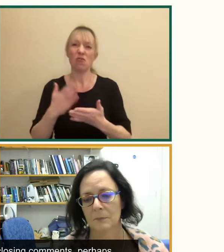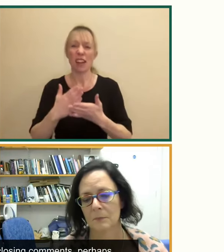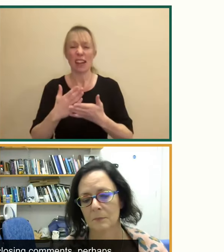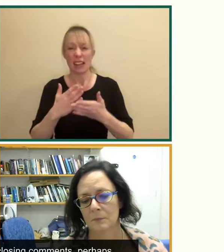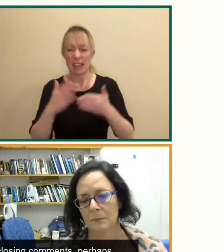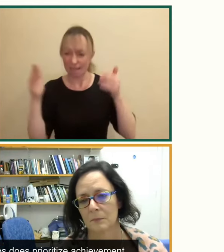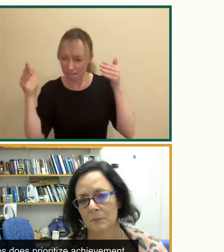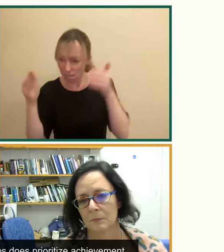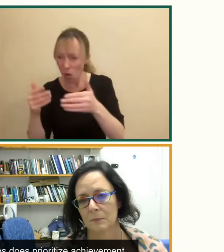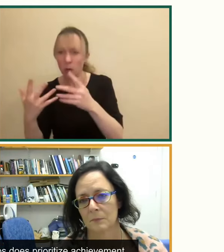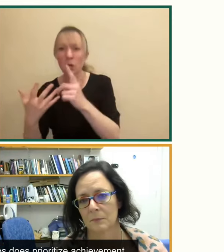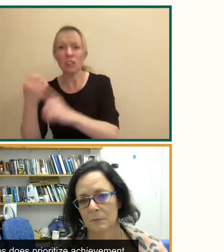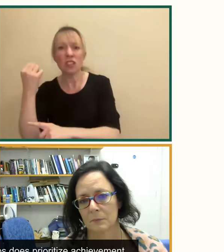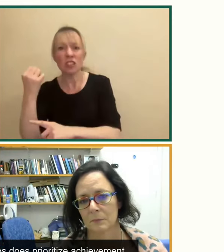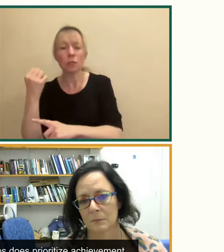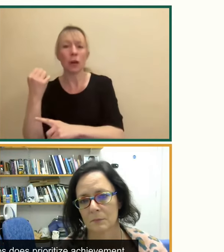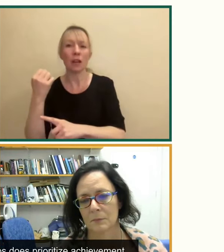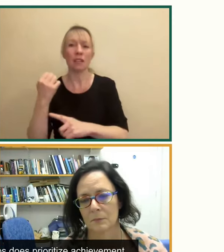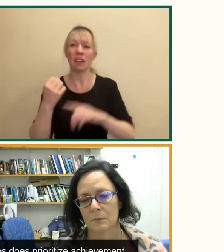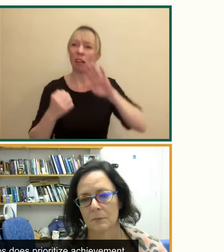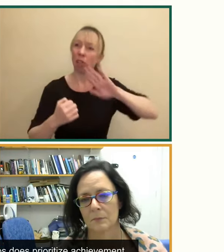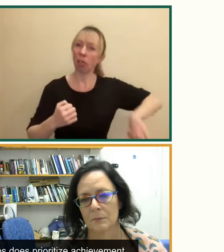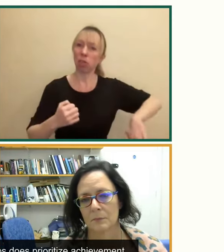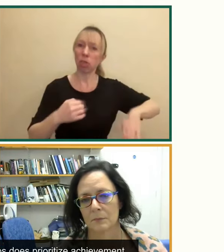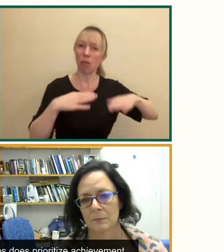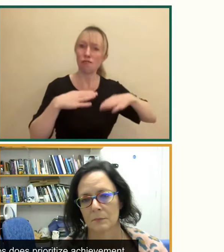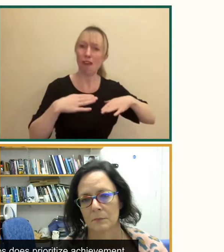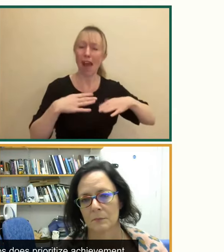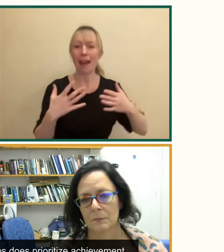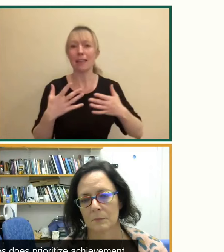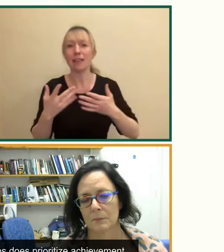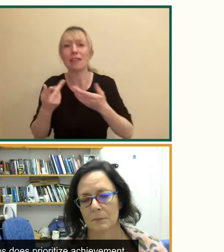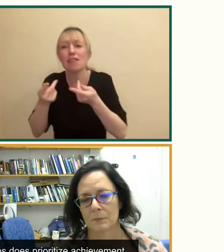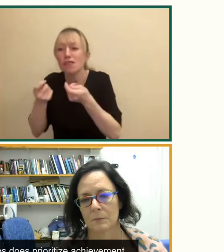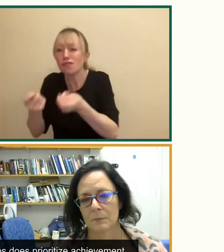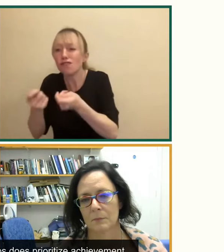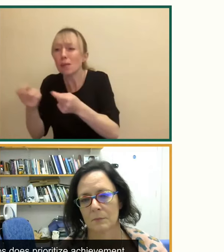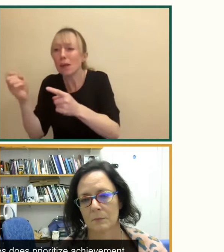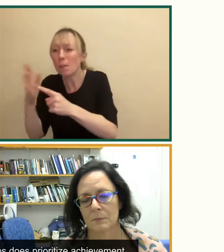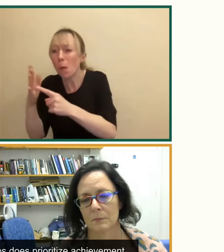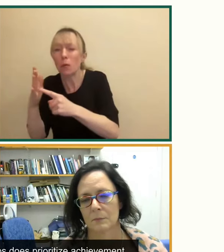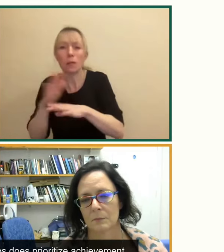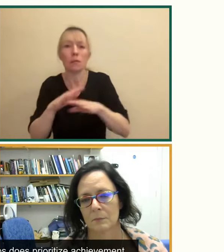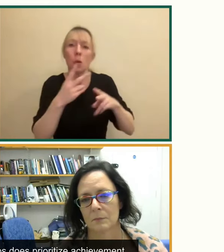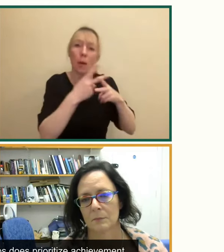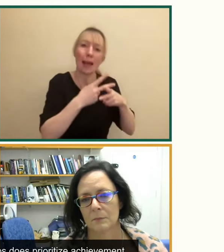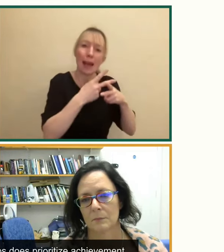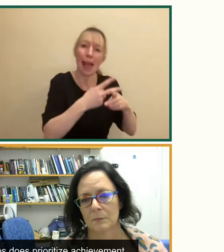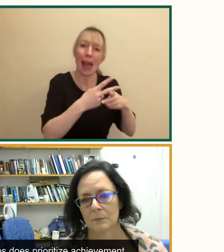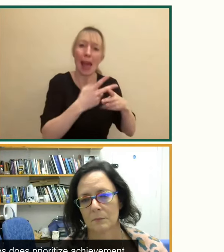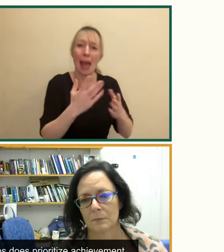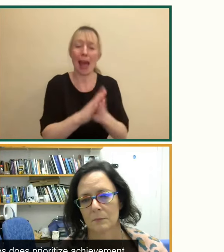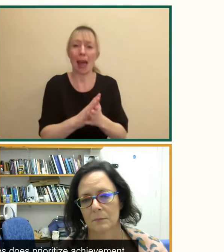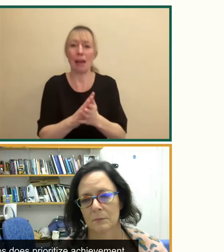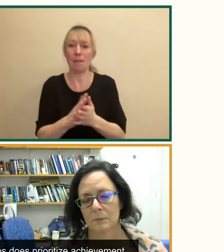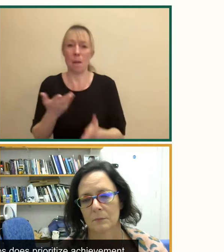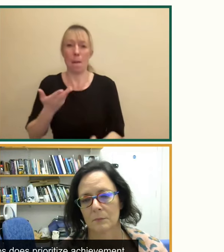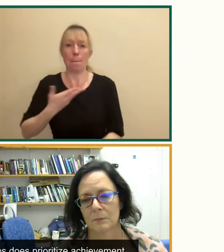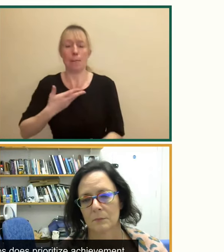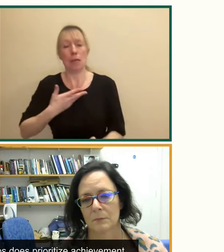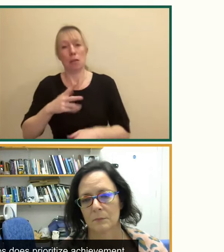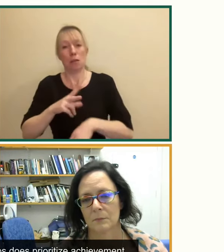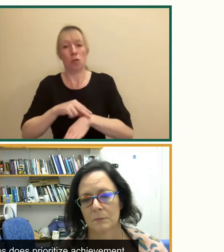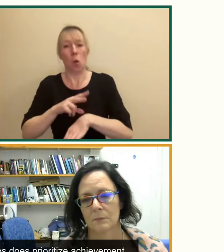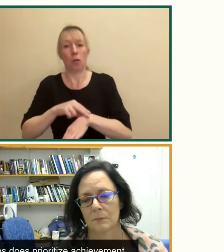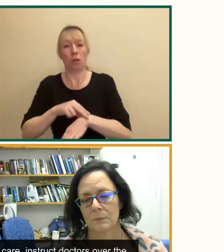primarily over rest, treatment over care, pinstripe doctors over the necessity